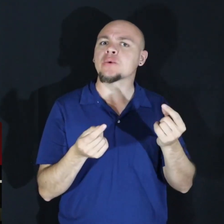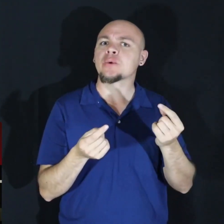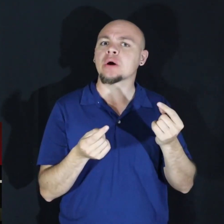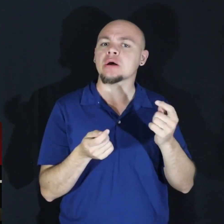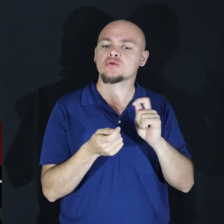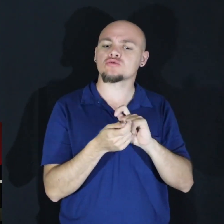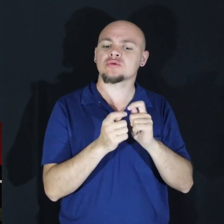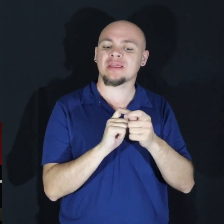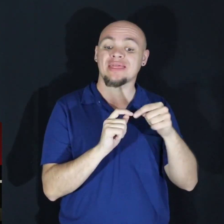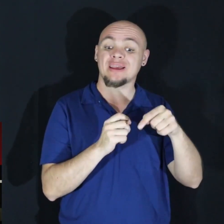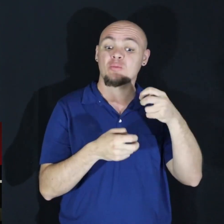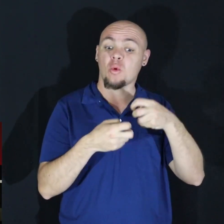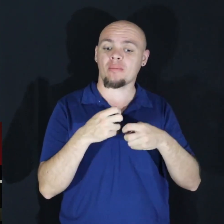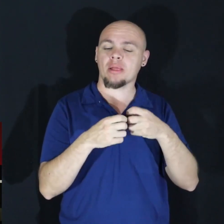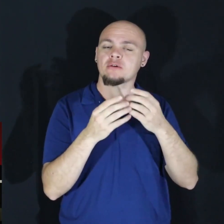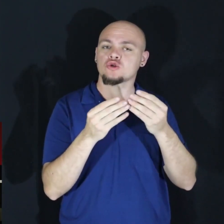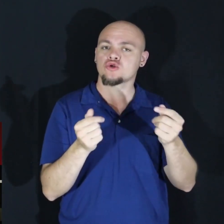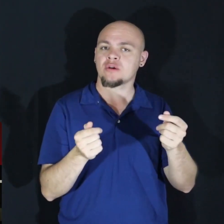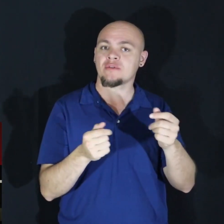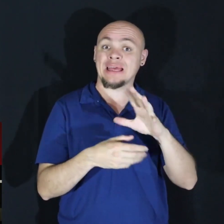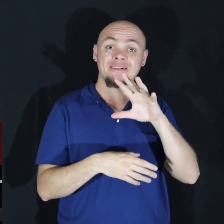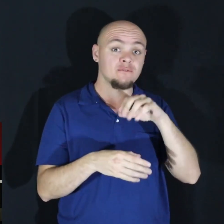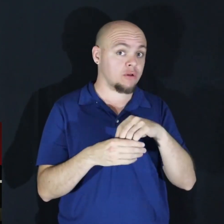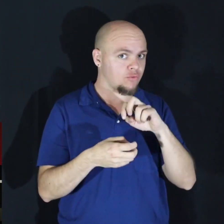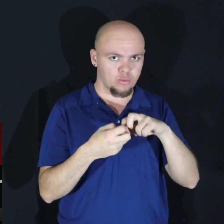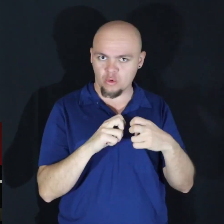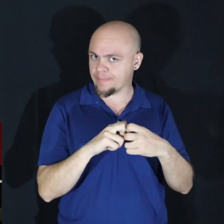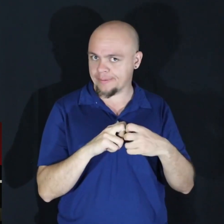try to solve this problem instead of being part of it.